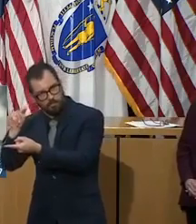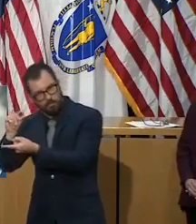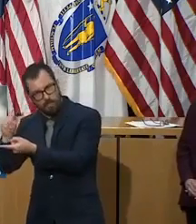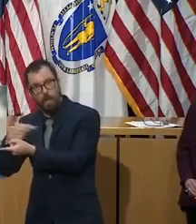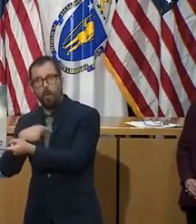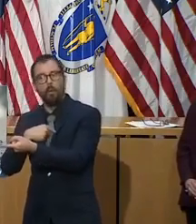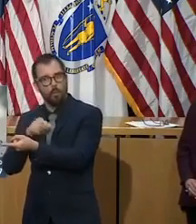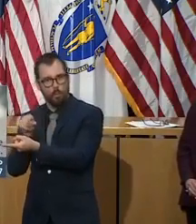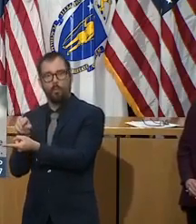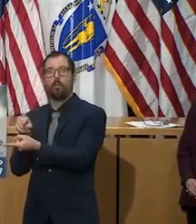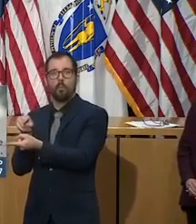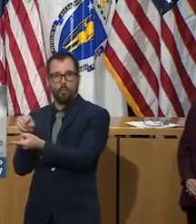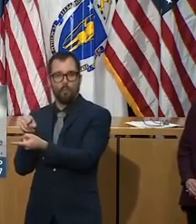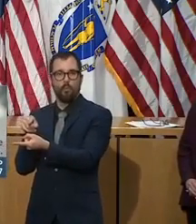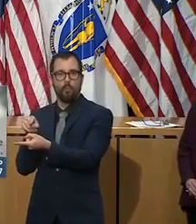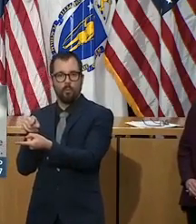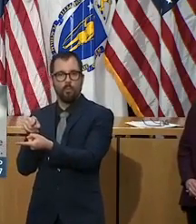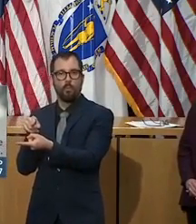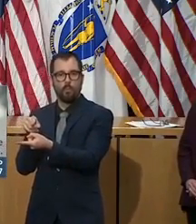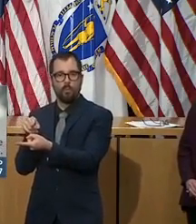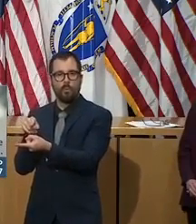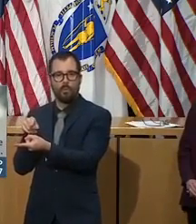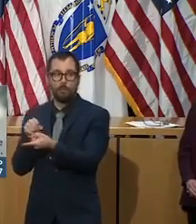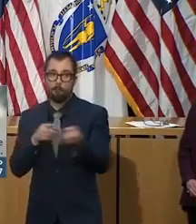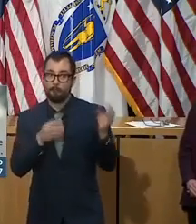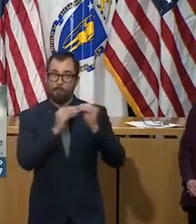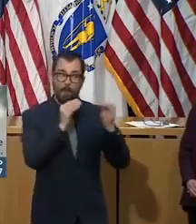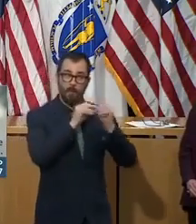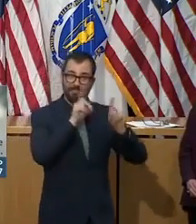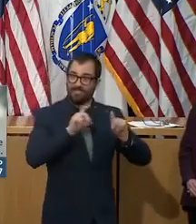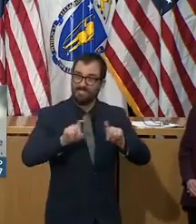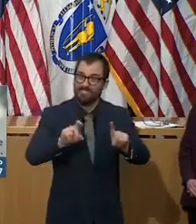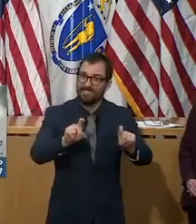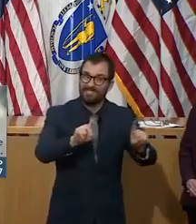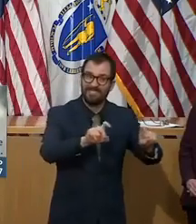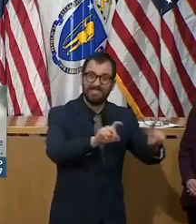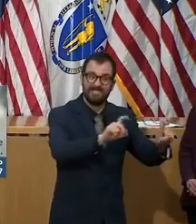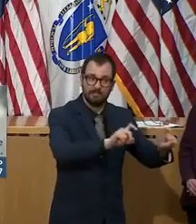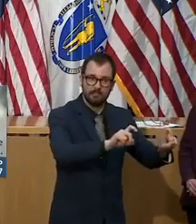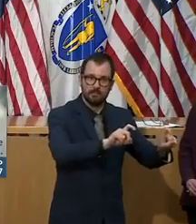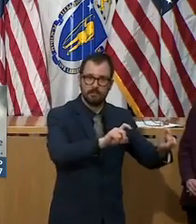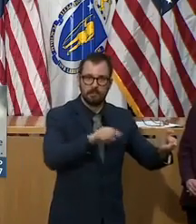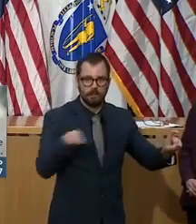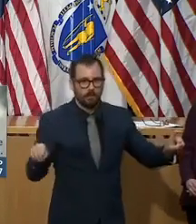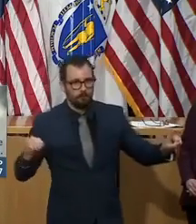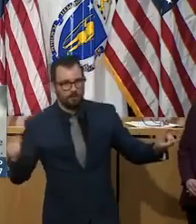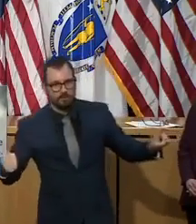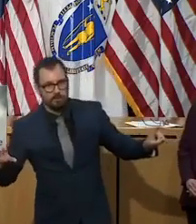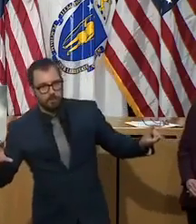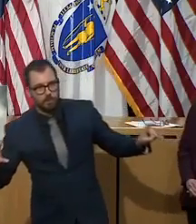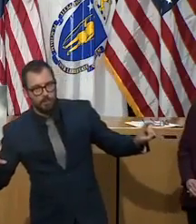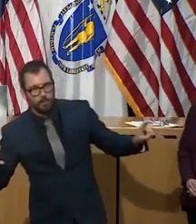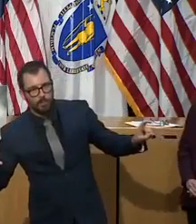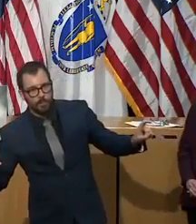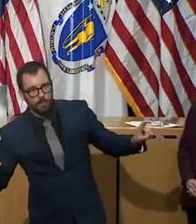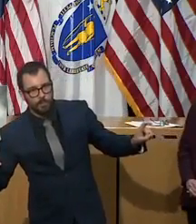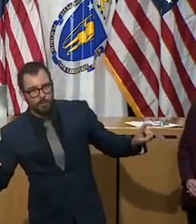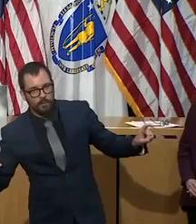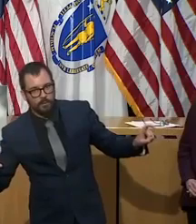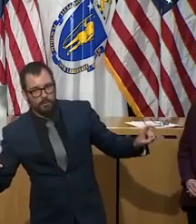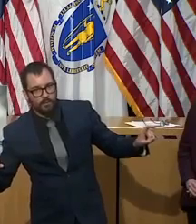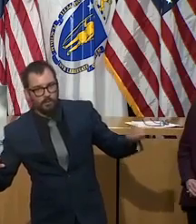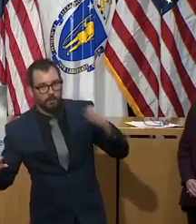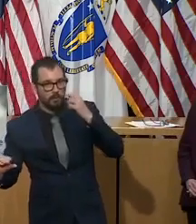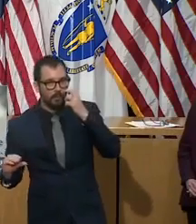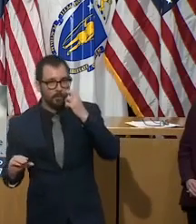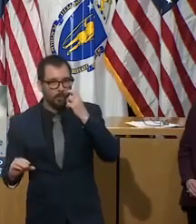testing. You're testing in places where you think you have concerns, but the percentage of positive tests you're getting has actually